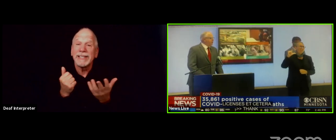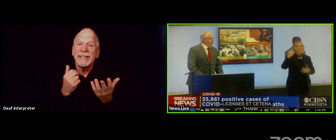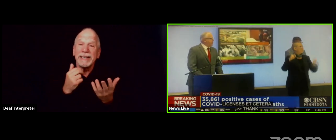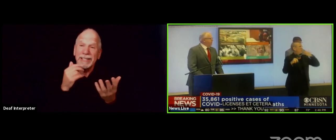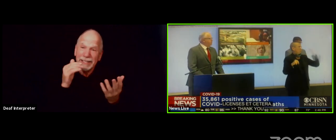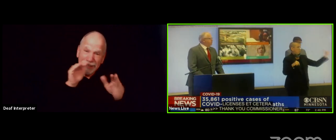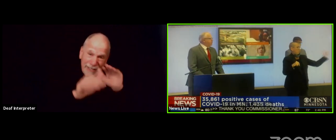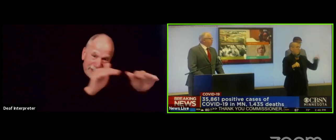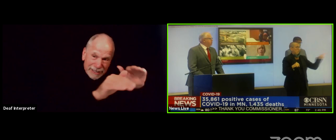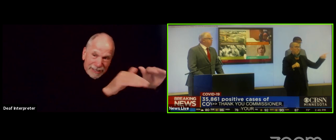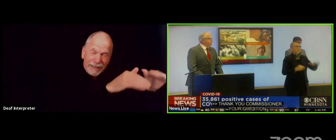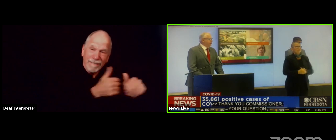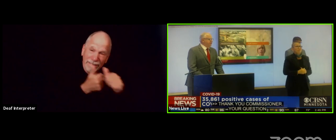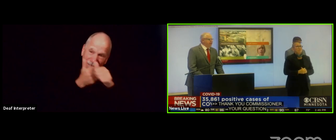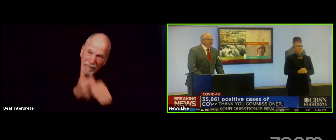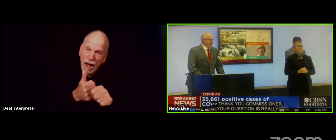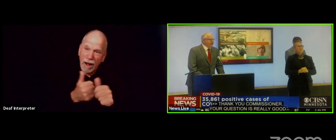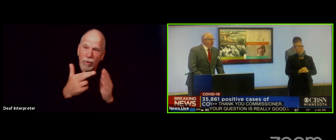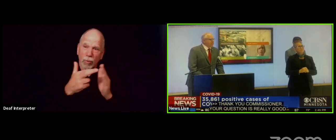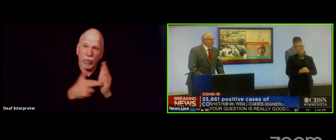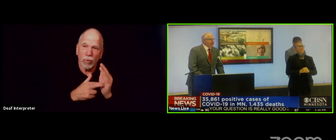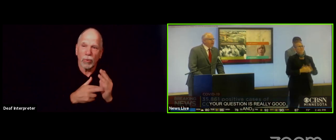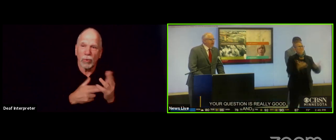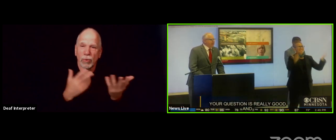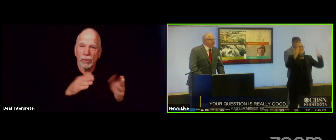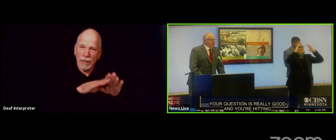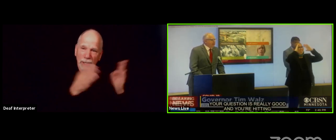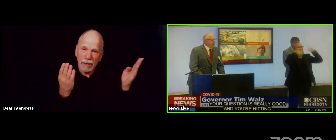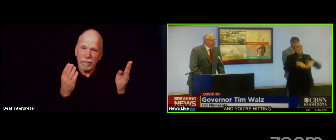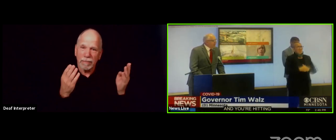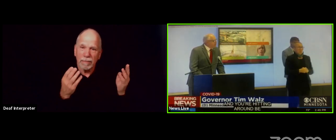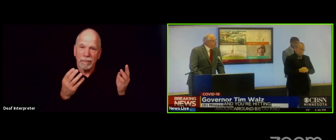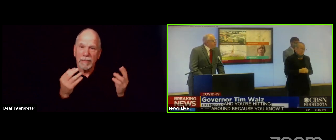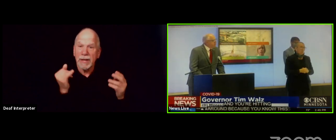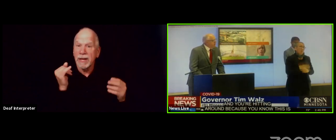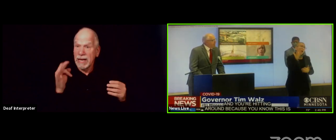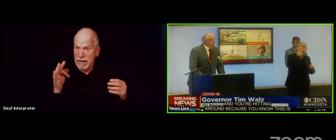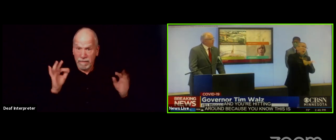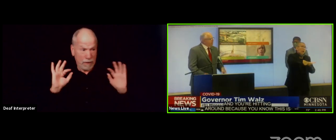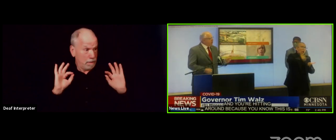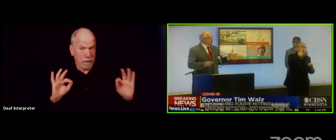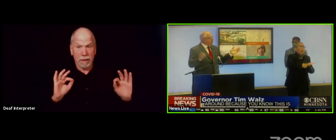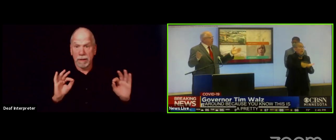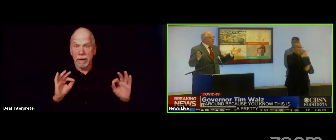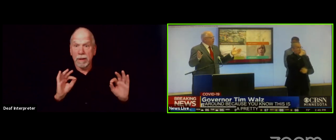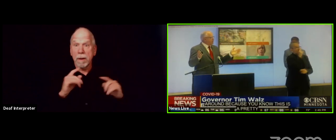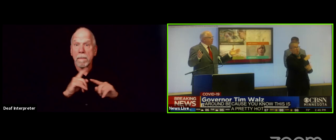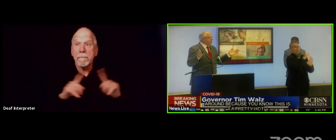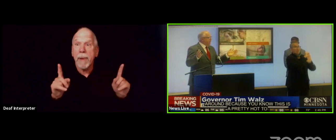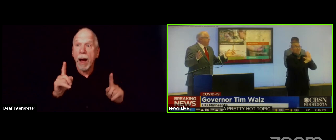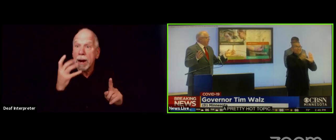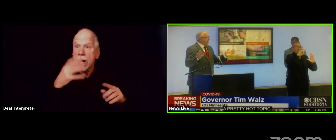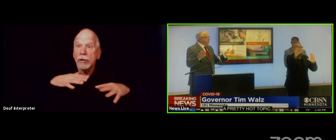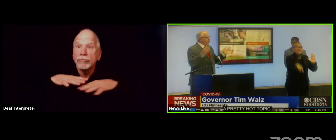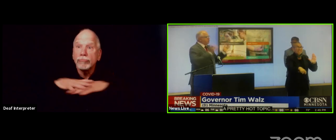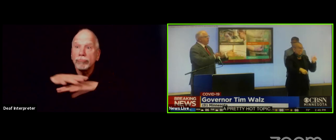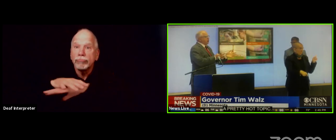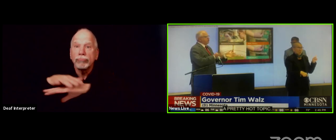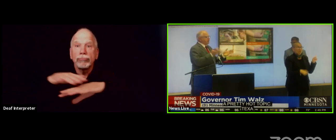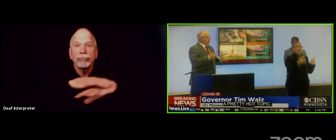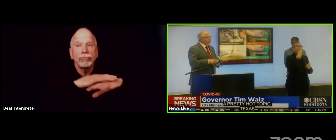you're hitting around because this is a pretty hot topic. Texas bifurcated bars from restaurants and